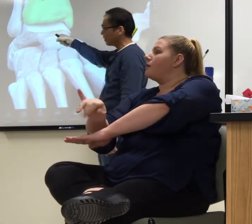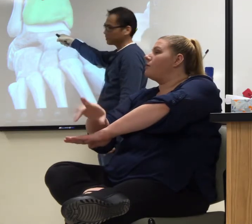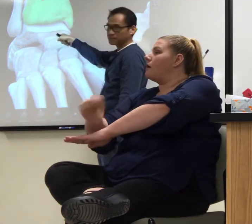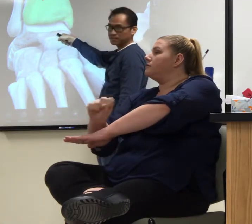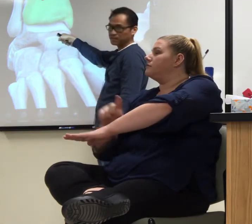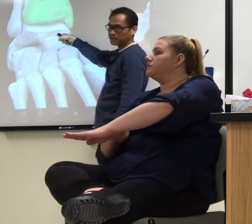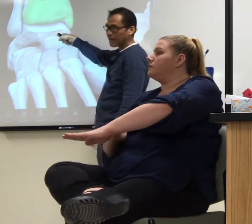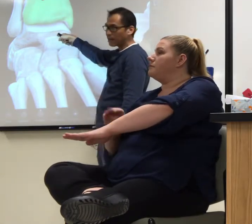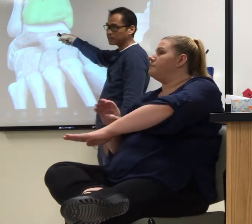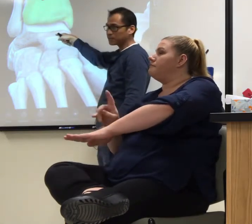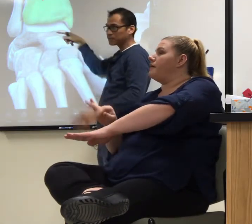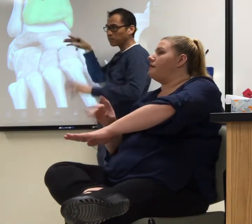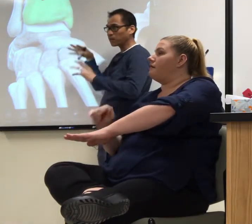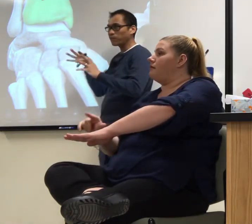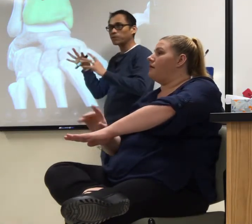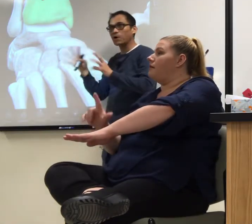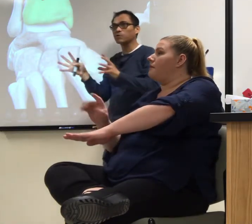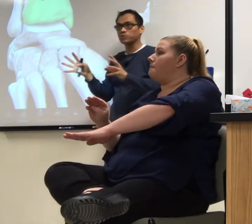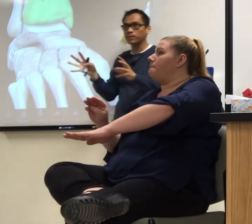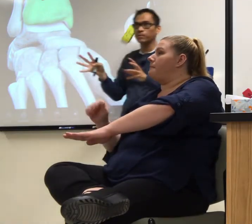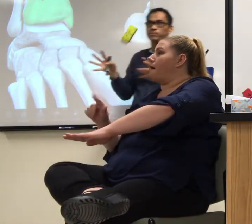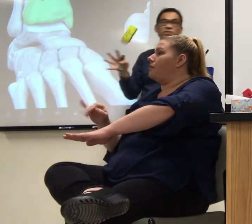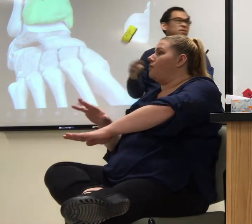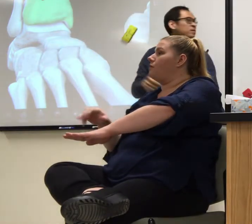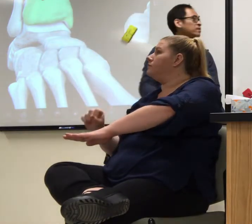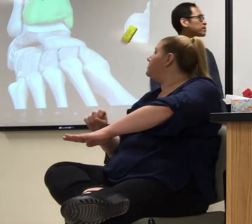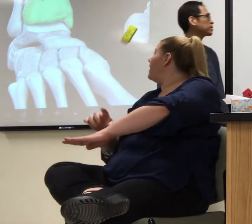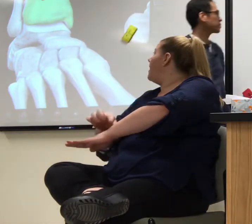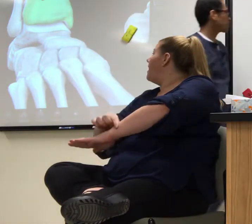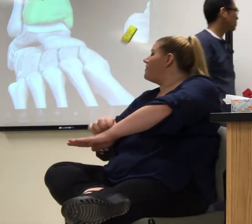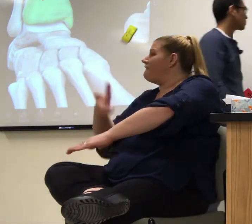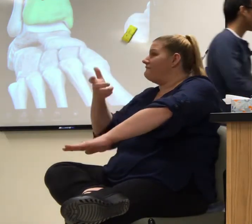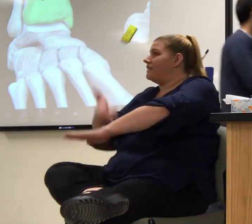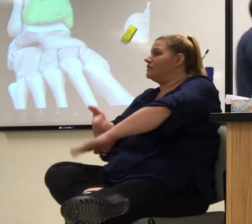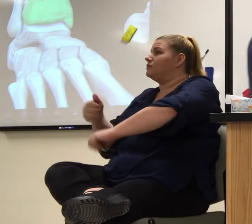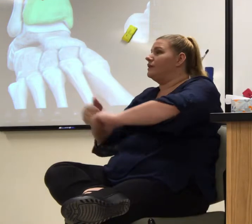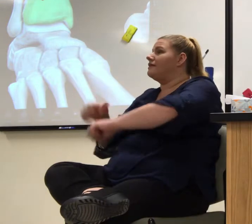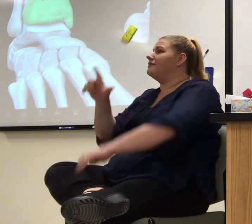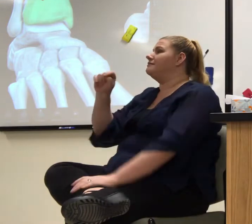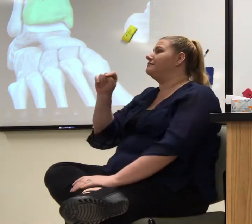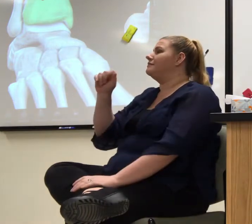the talus. The talus is one of your tarsal bones.